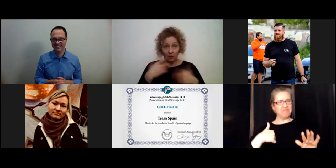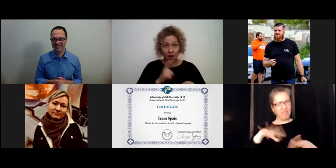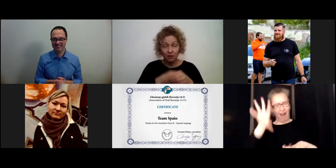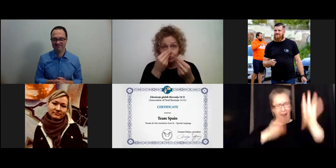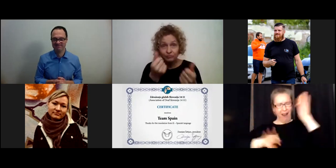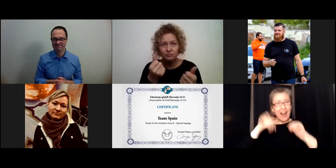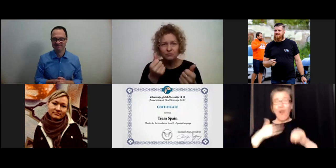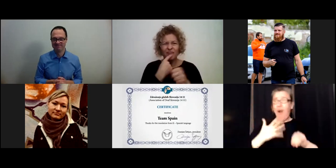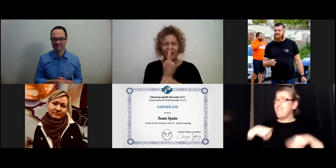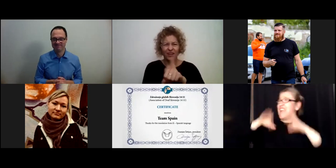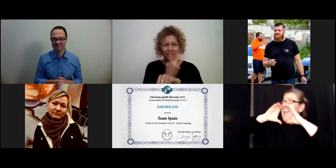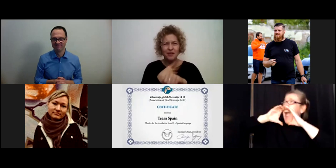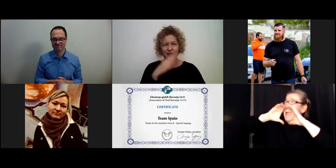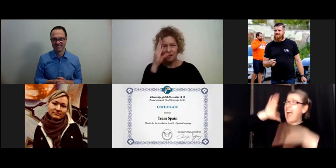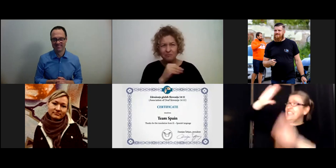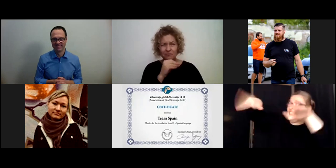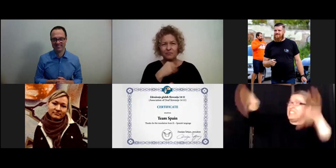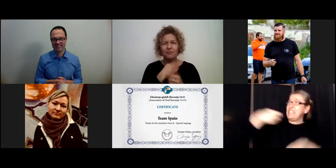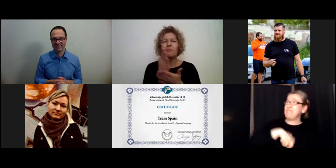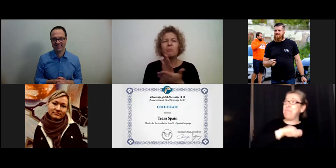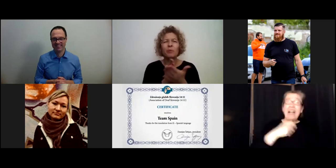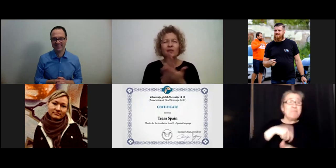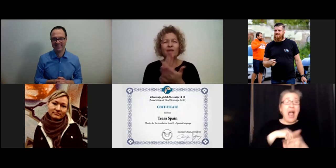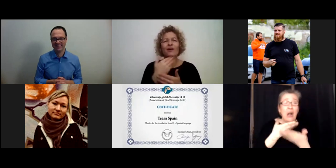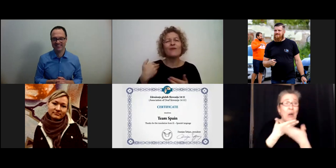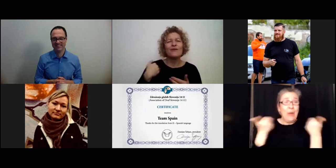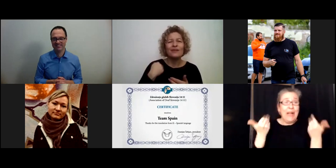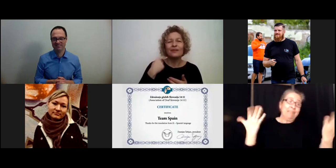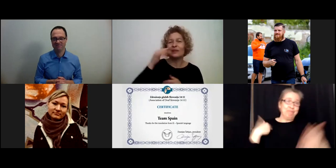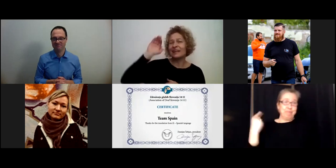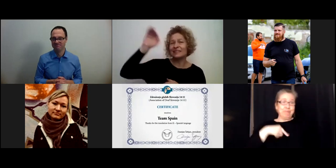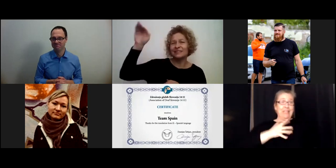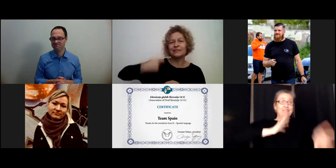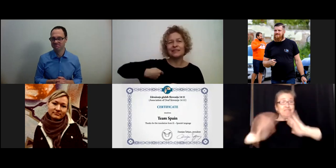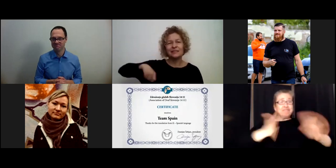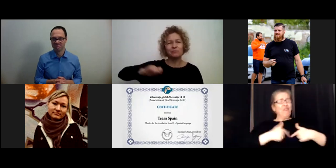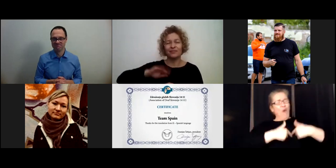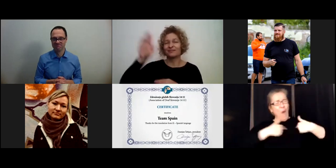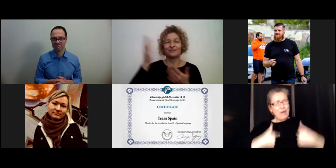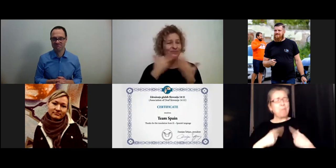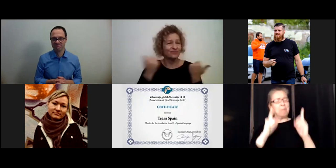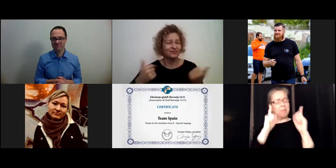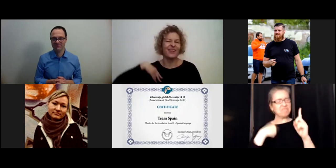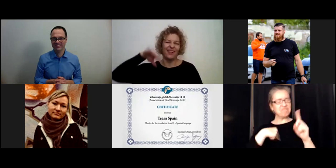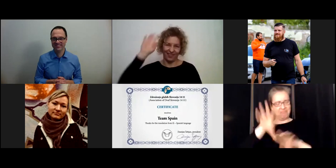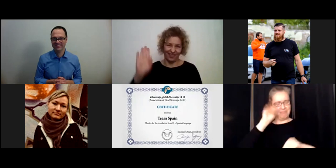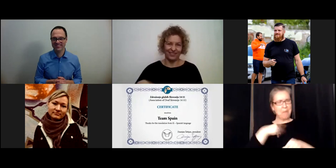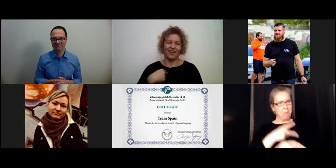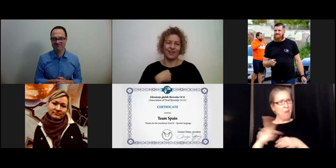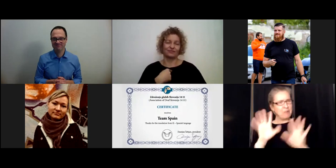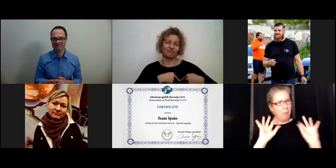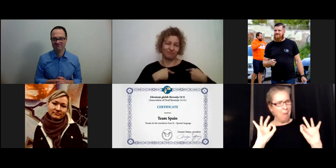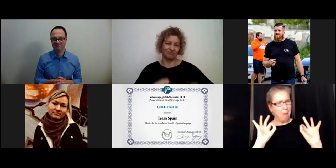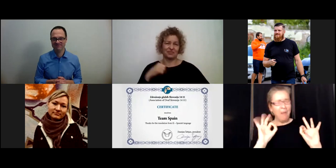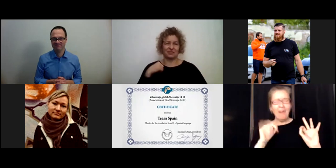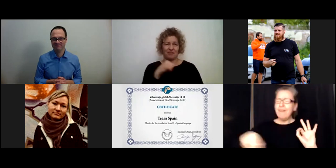And I thought, I can do 1 or 2 hours, but I've learned so much. I've asked other people to help me, but unfortunately I